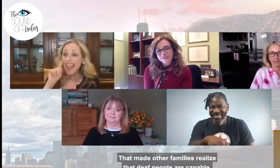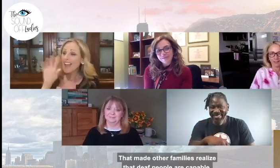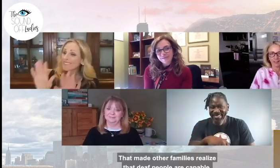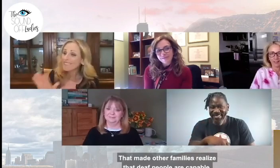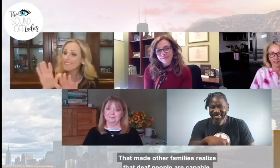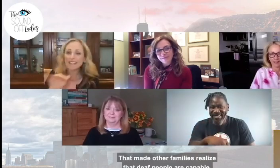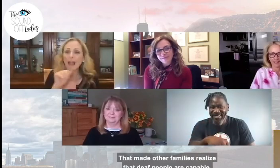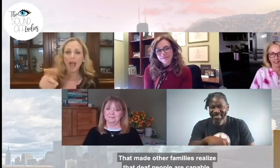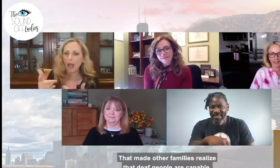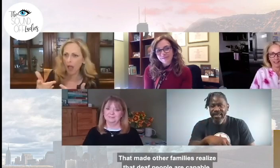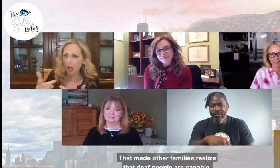families said, wow.